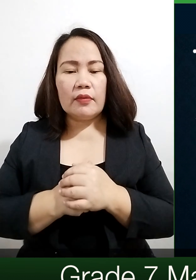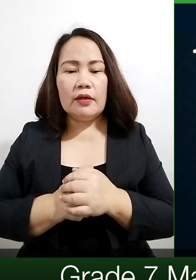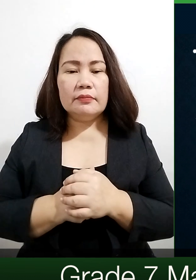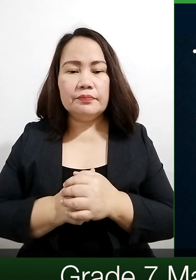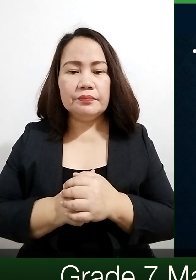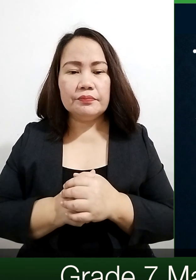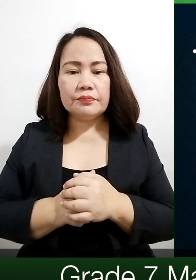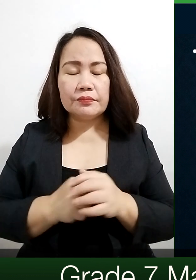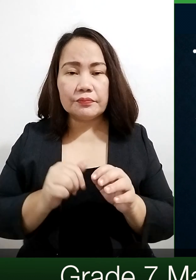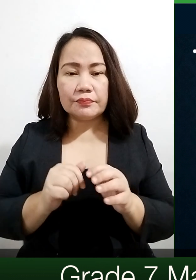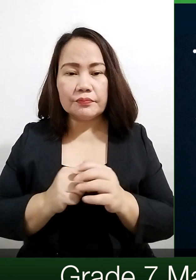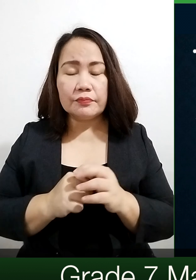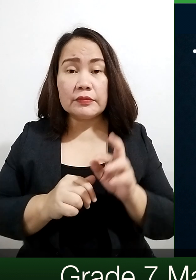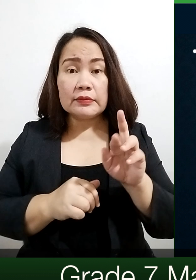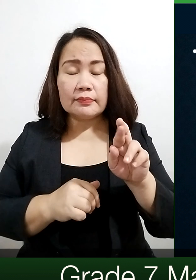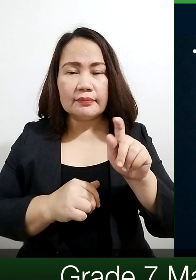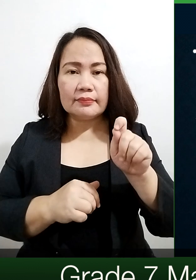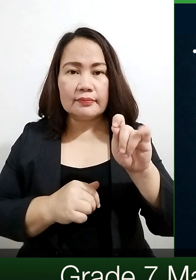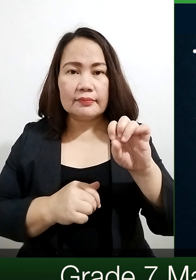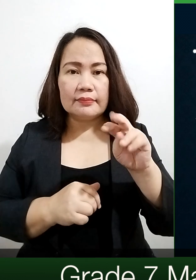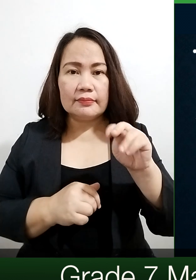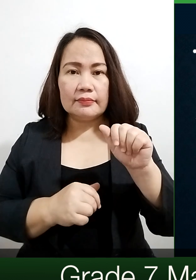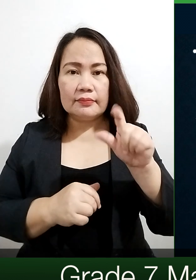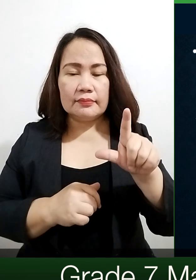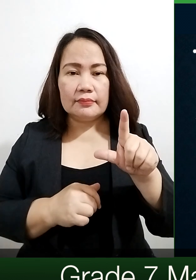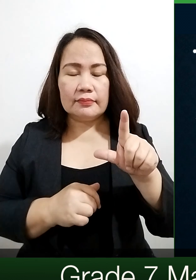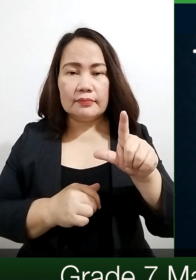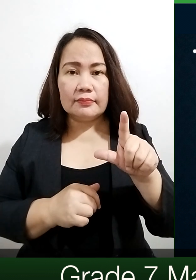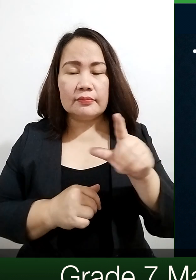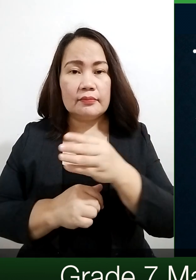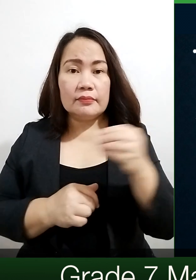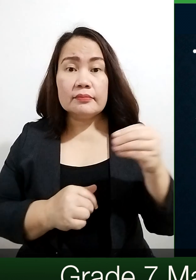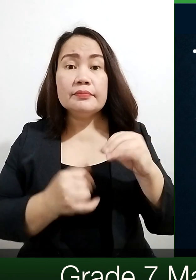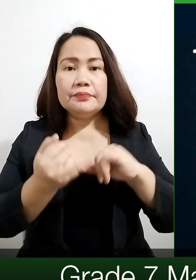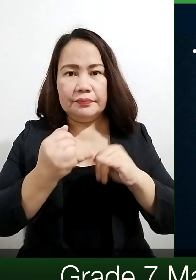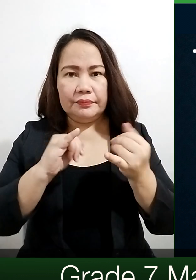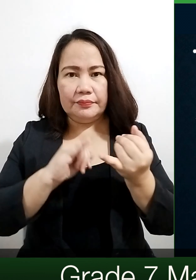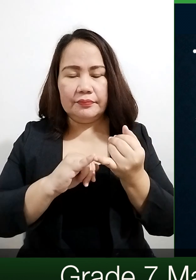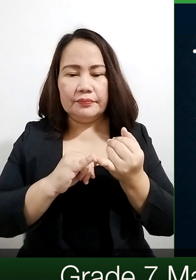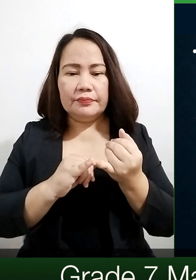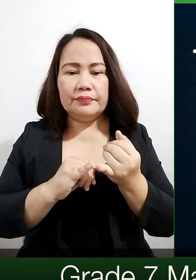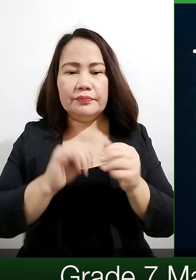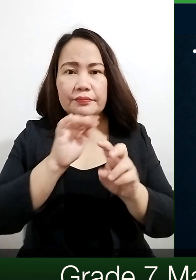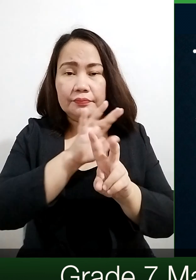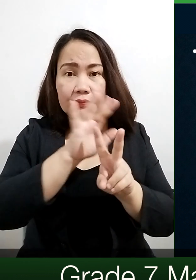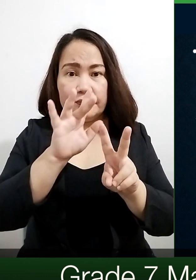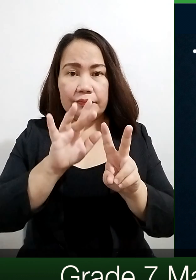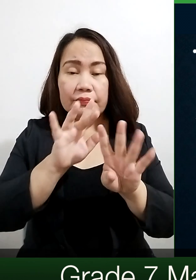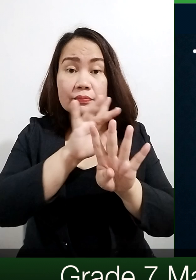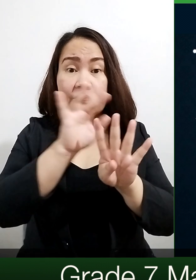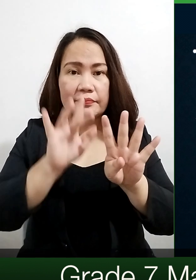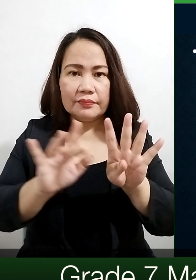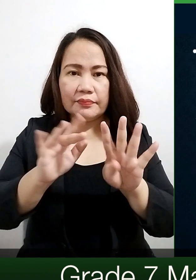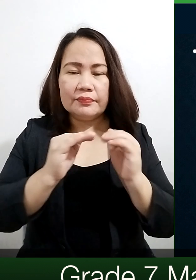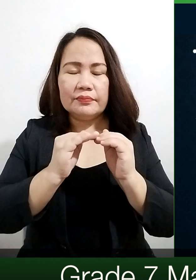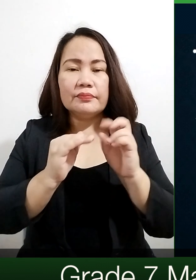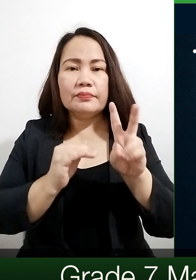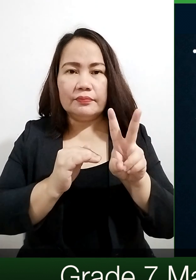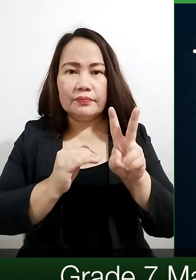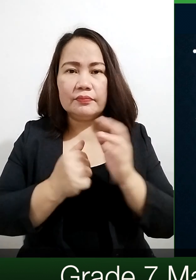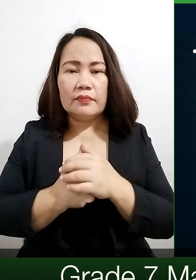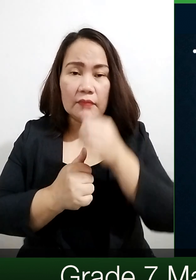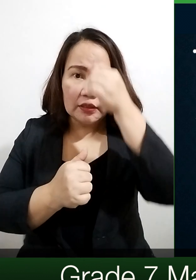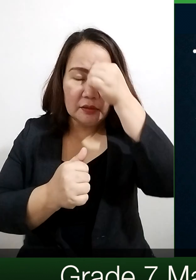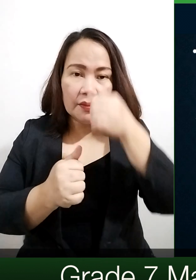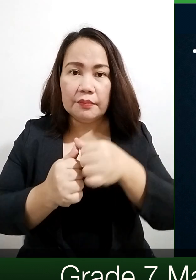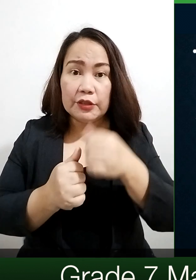niya. And square root of 4 is under rational and integer kasi square root of 4 is 2. Okay? So,